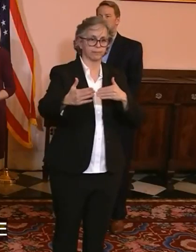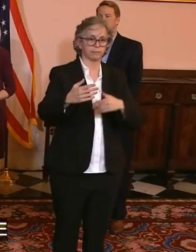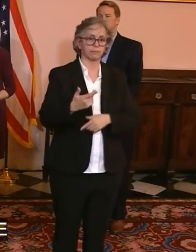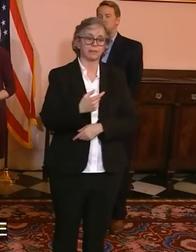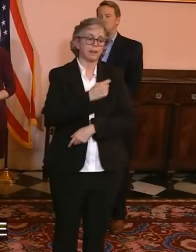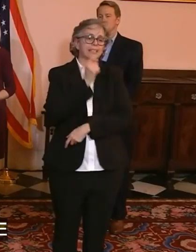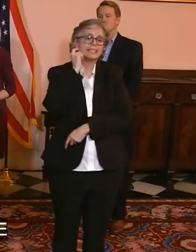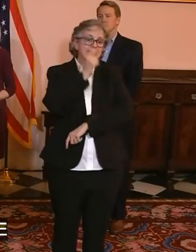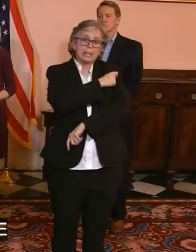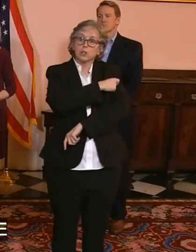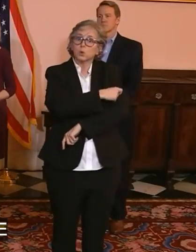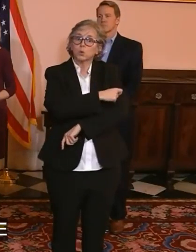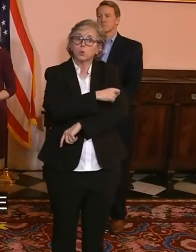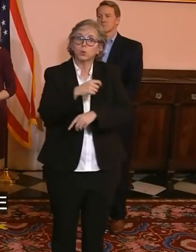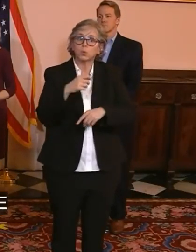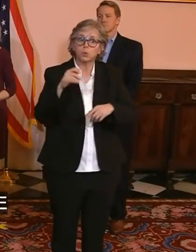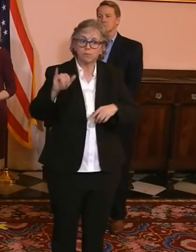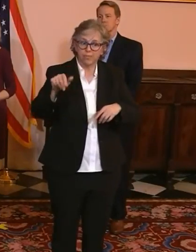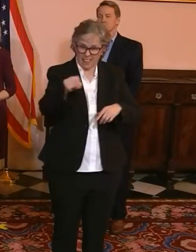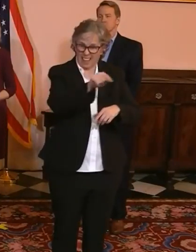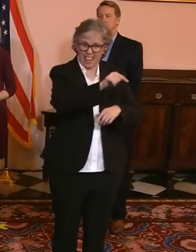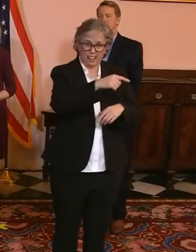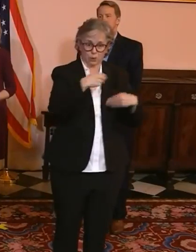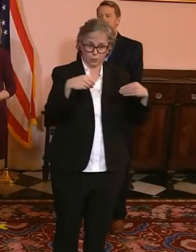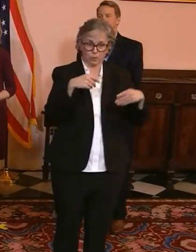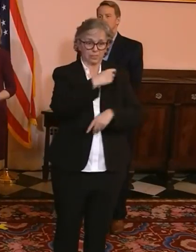Let me talk for a moment about our libraries.